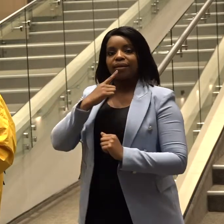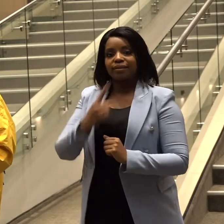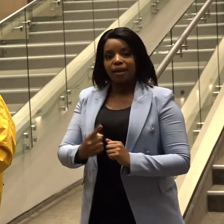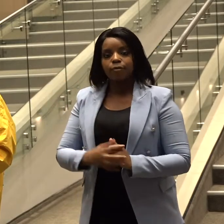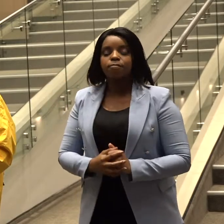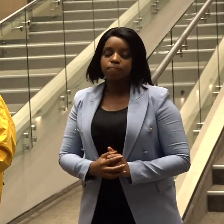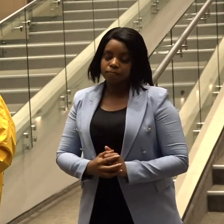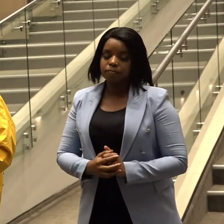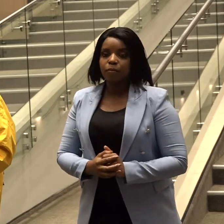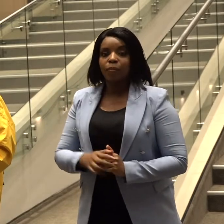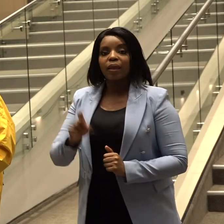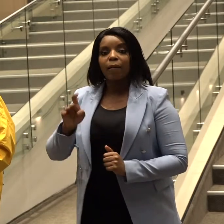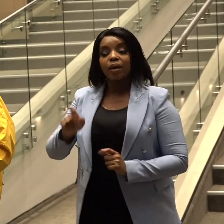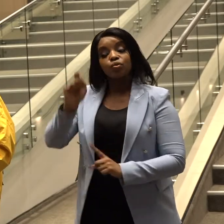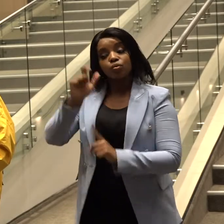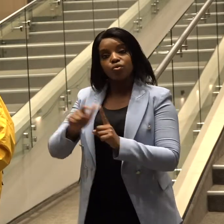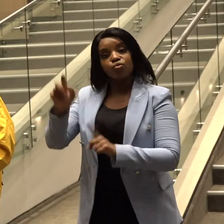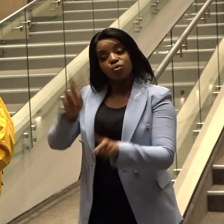hired